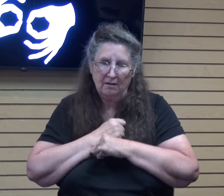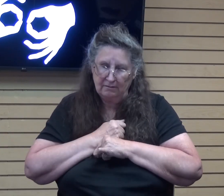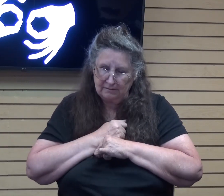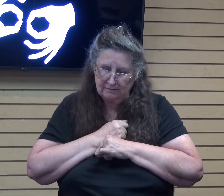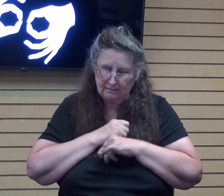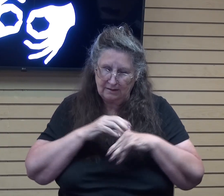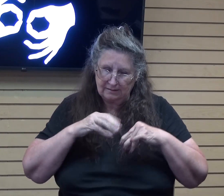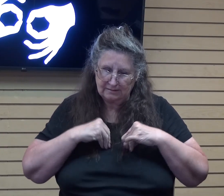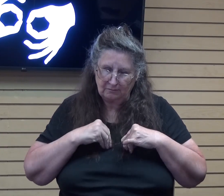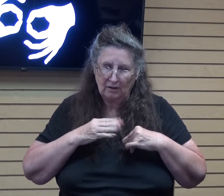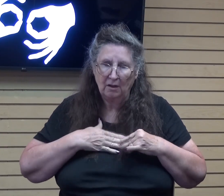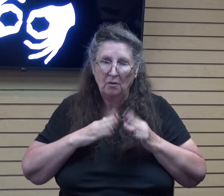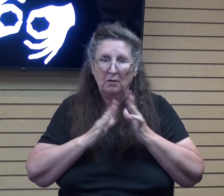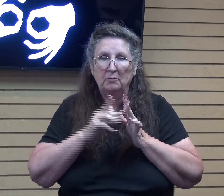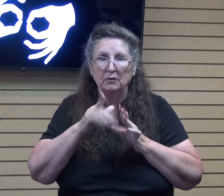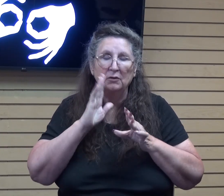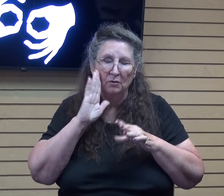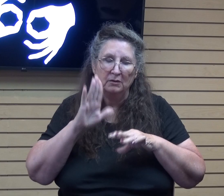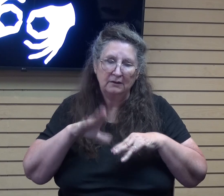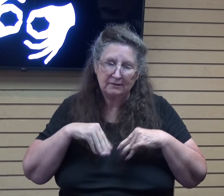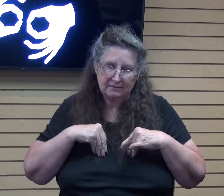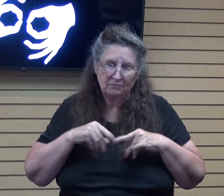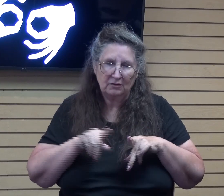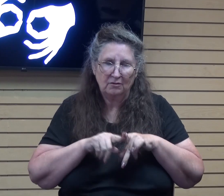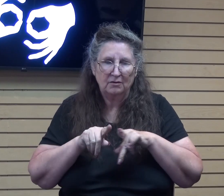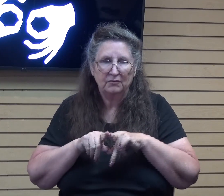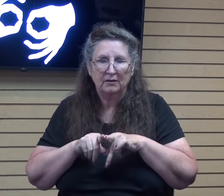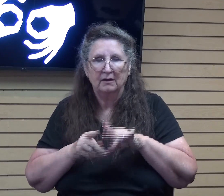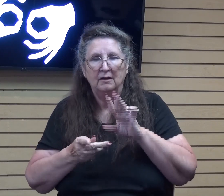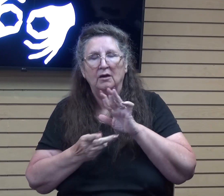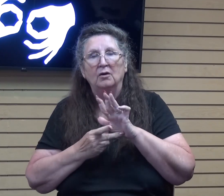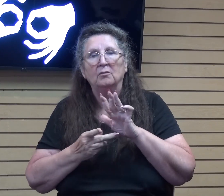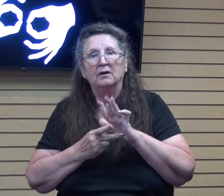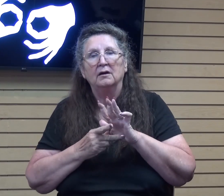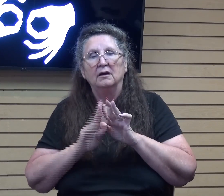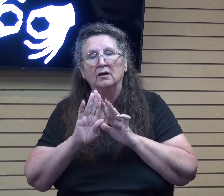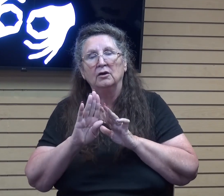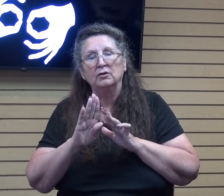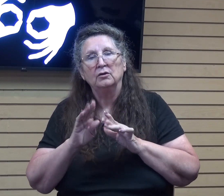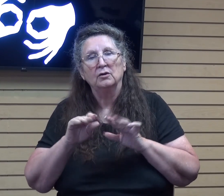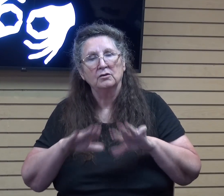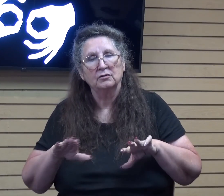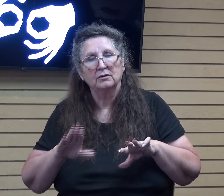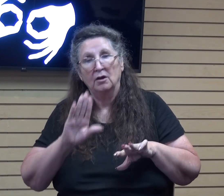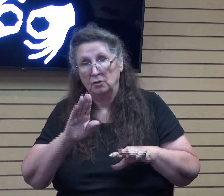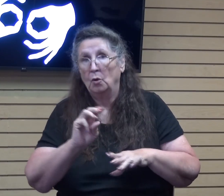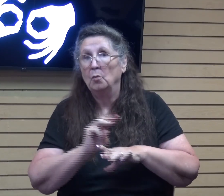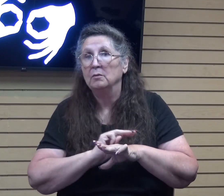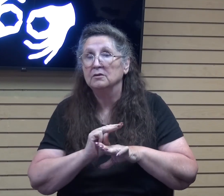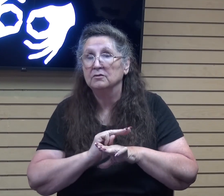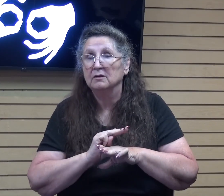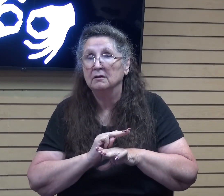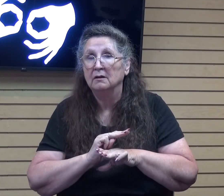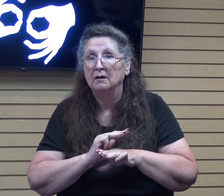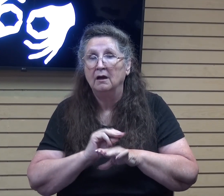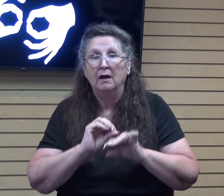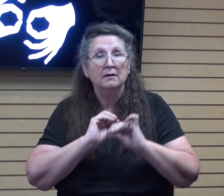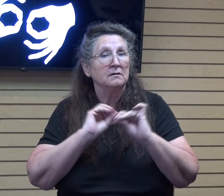it's my prayer that you'll embrace it too. Paul, your children are your mission. Nothing, and I mean